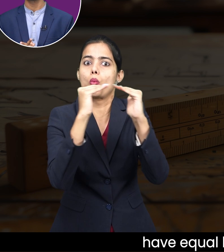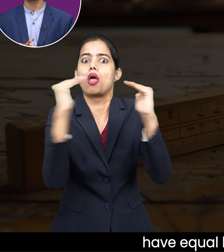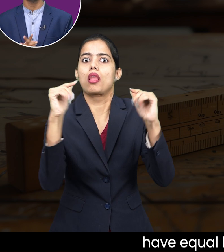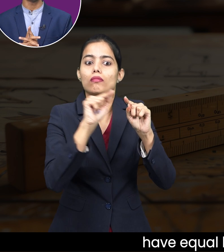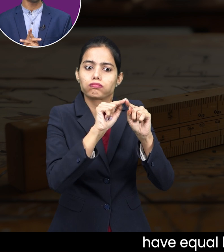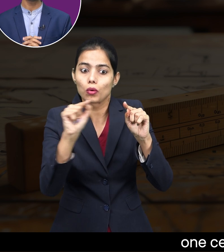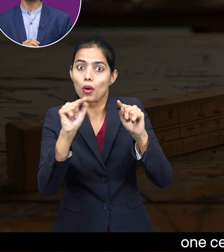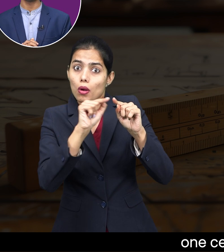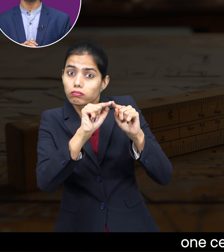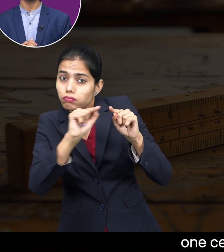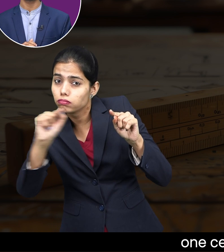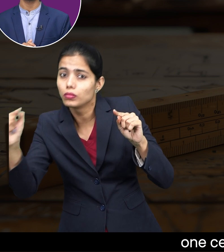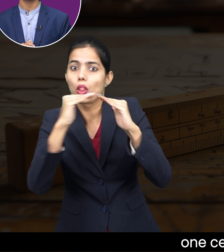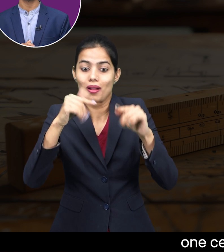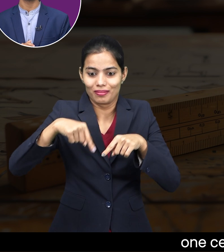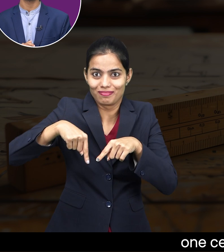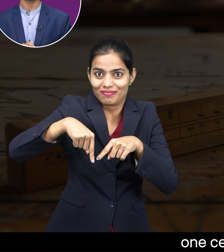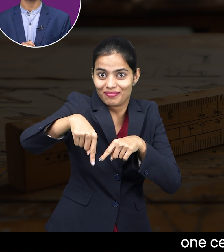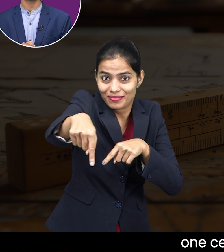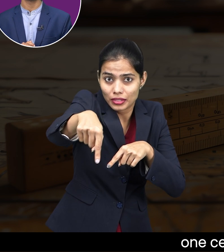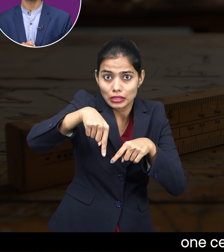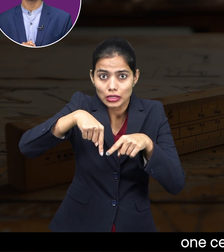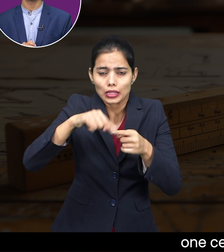breadth, 1 centimeter each.